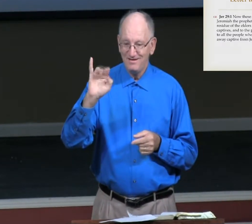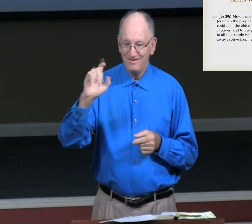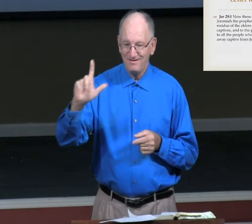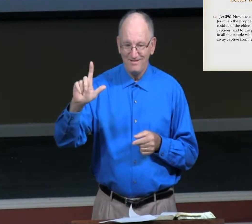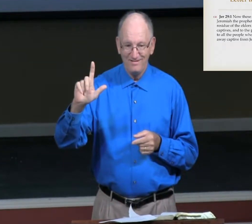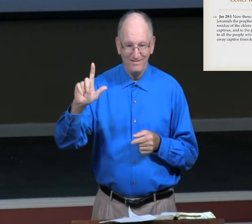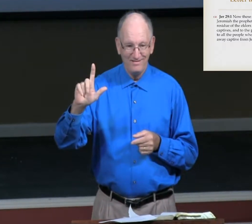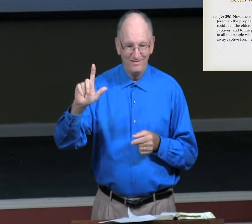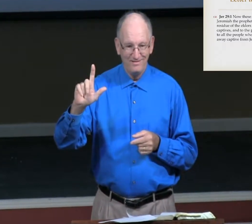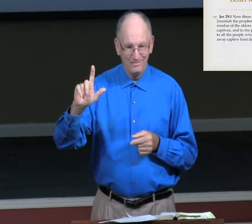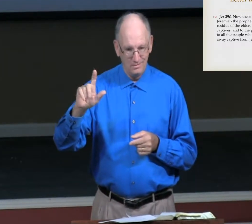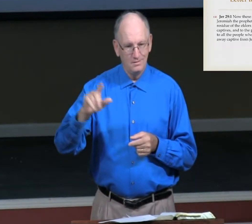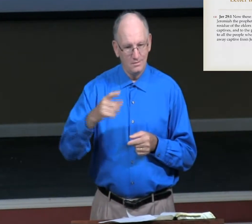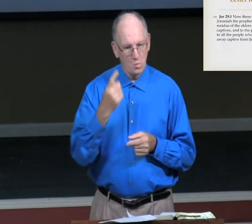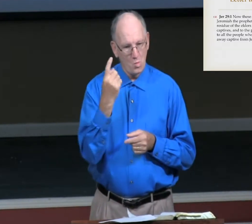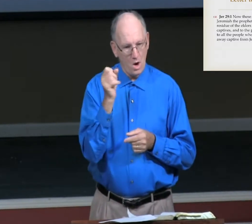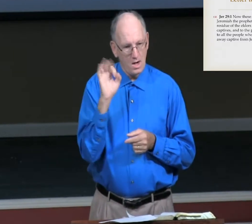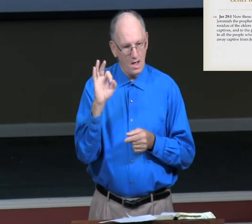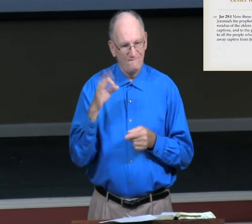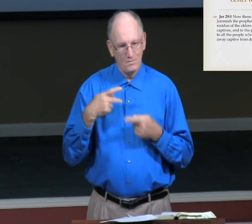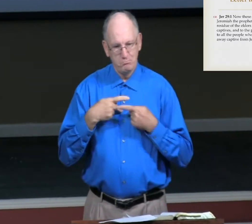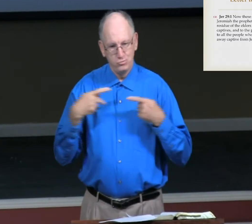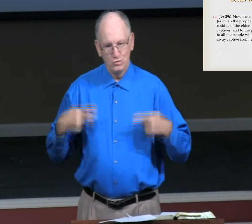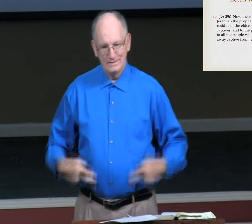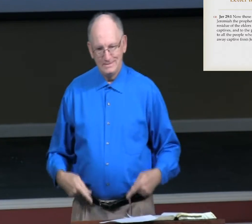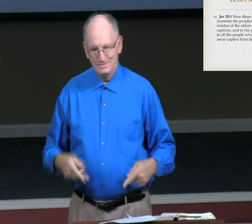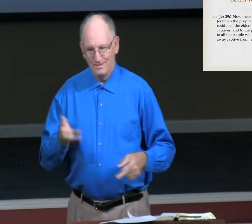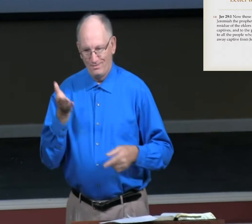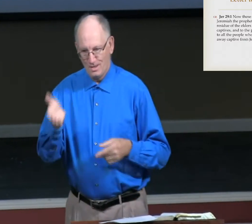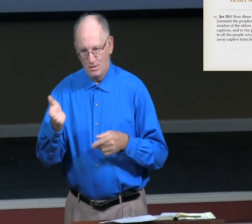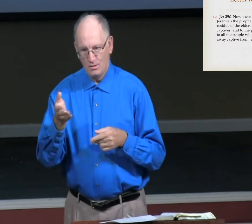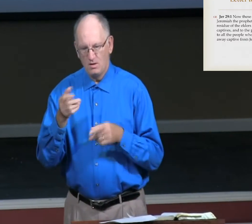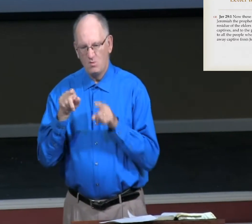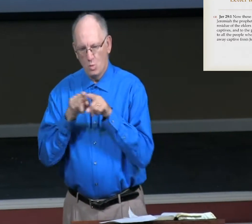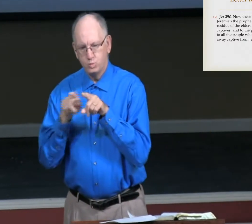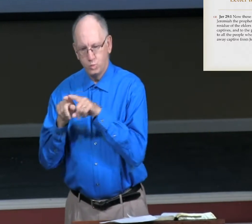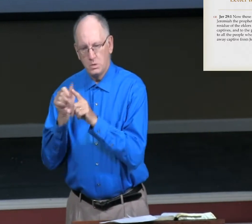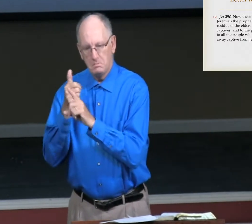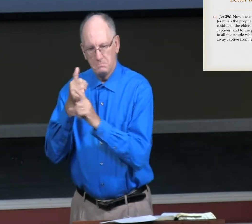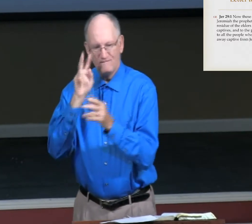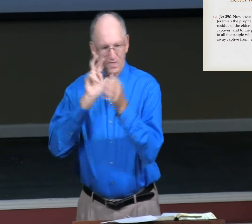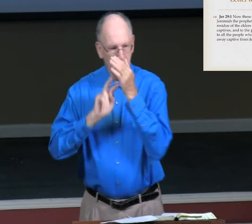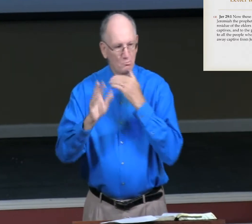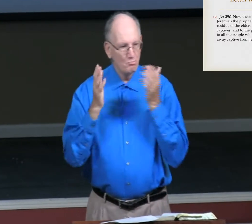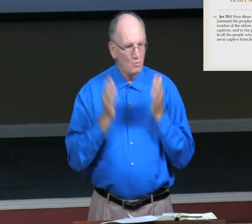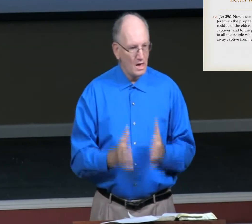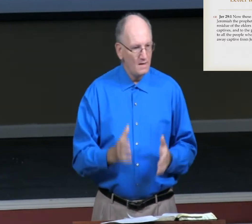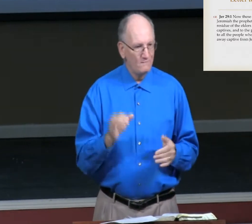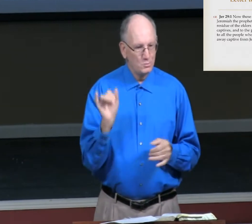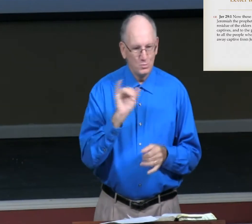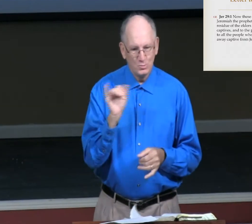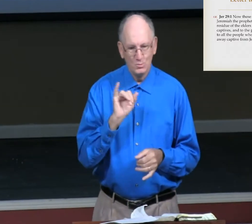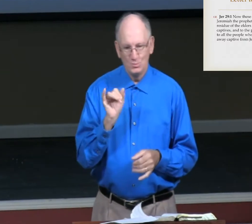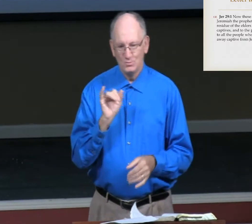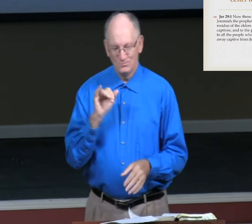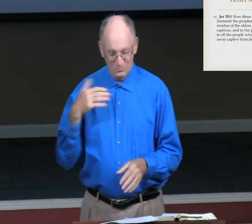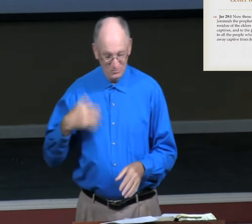You know who Ezekiel is? He was one of the priests there. And he himself was also a prophet as